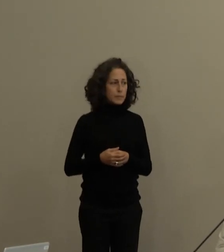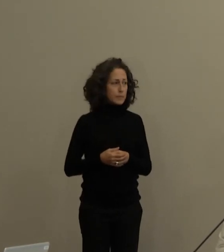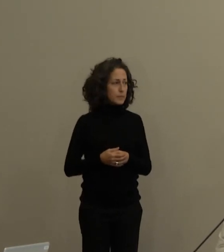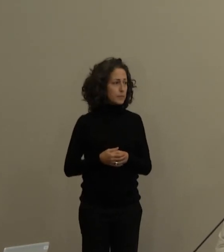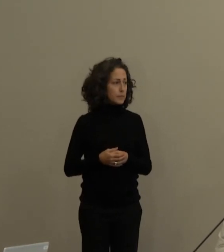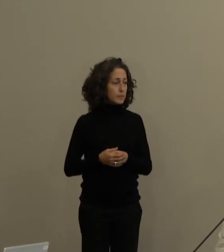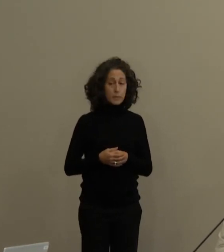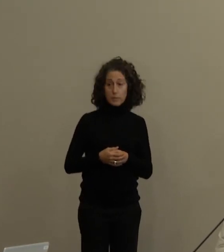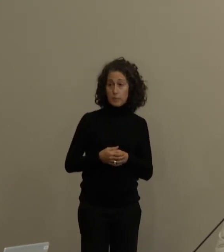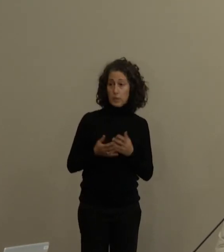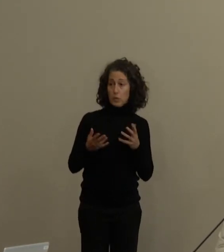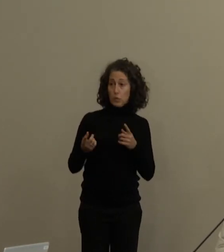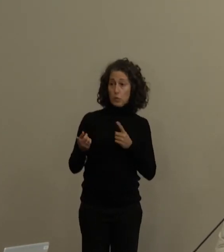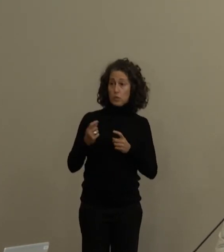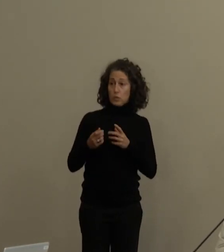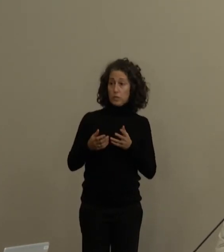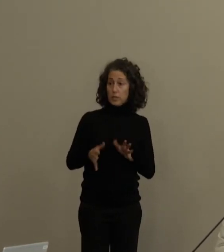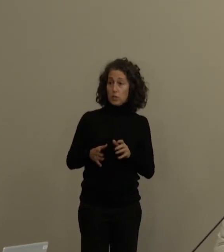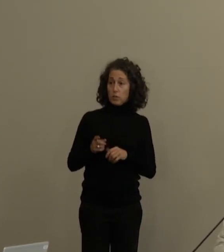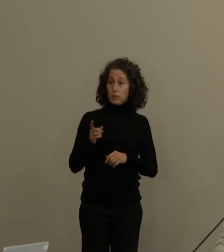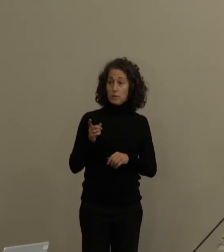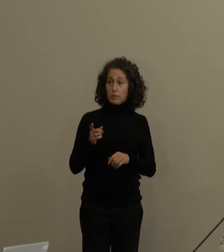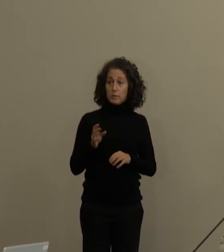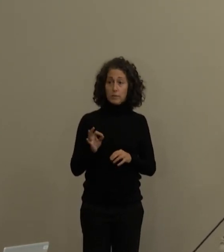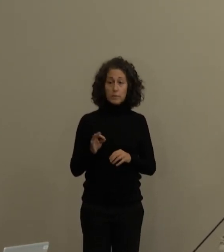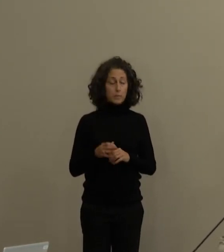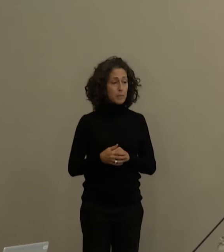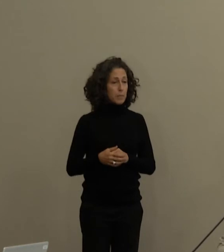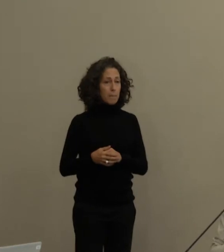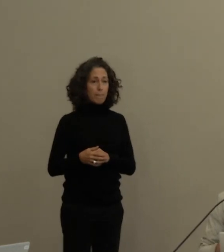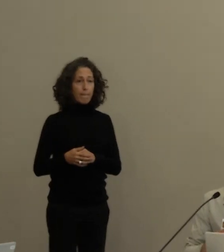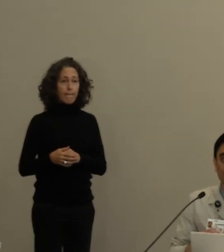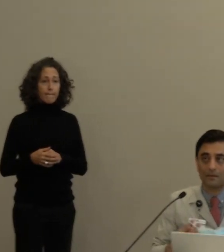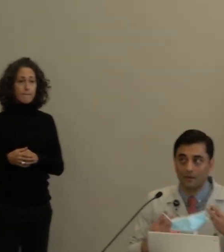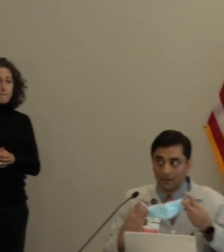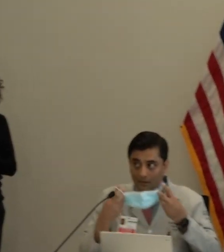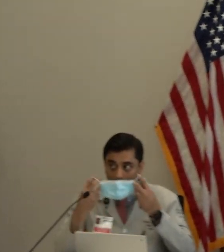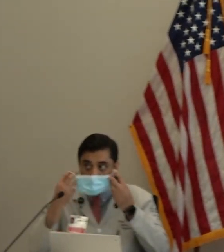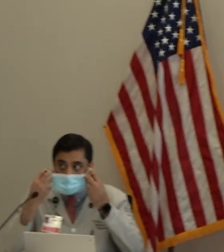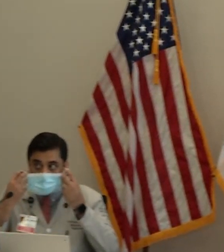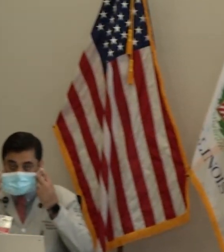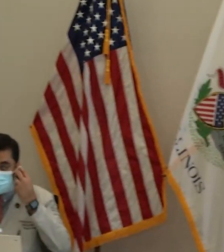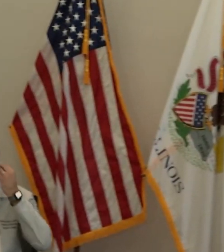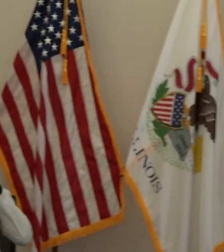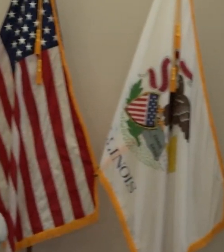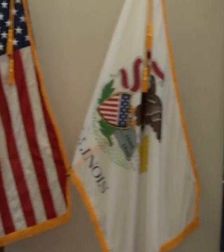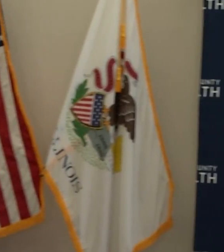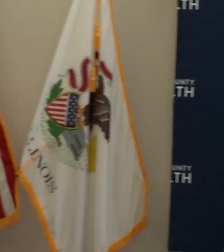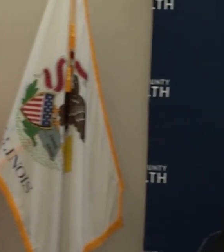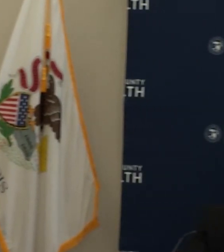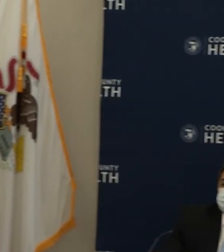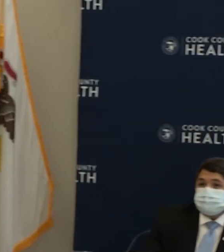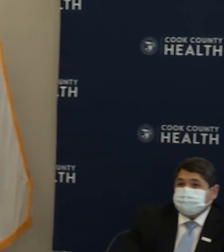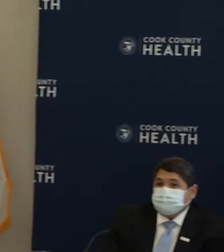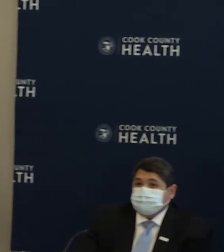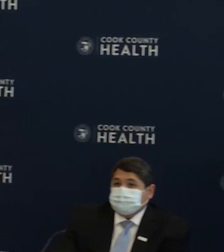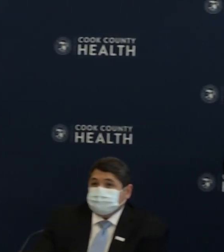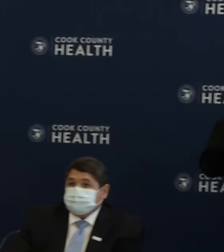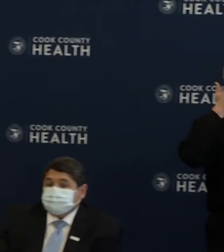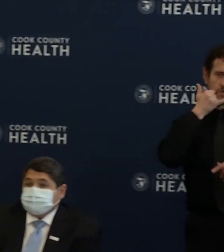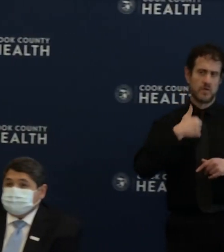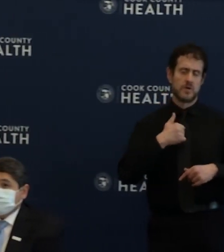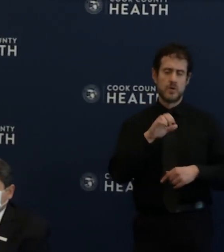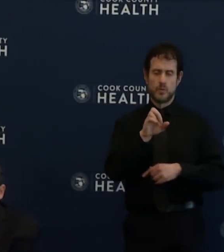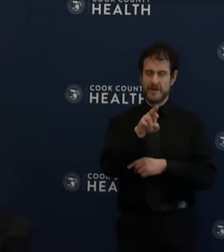Are those your questions? You good? Yeah. All right, Nick? Okay. All right, we're going to take questions from the folks on the line. I know we